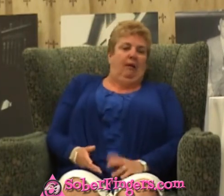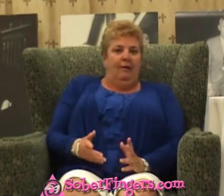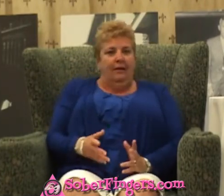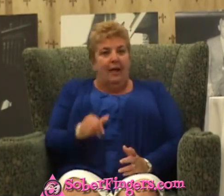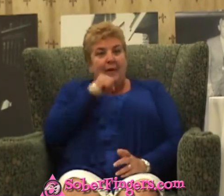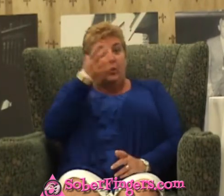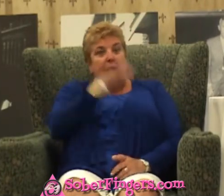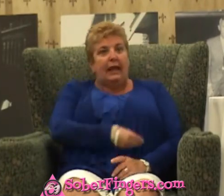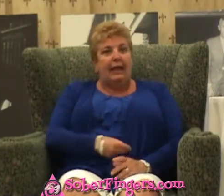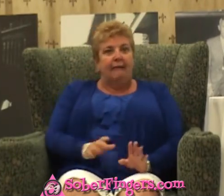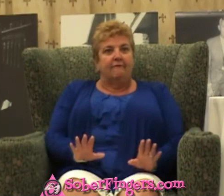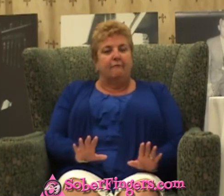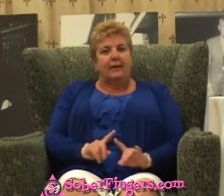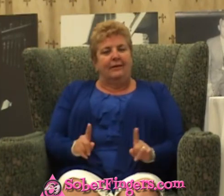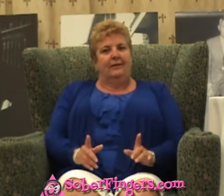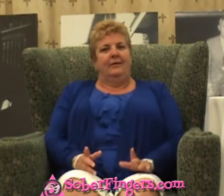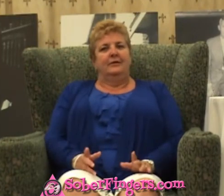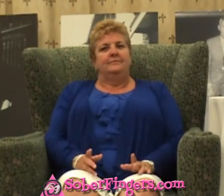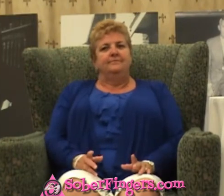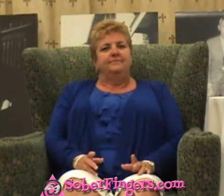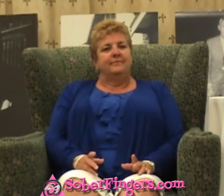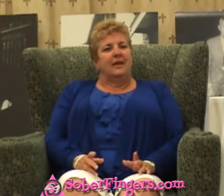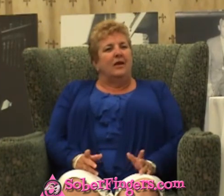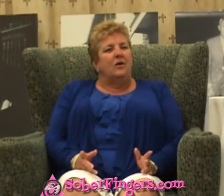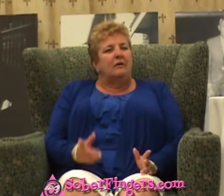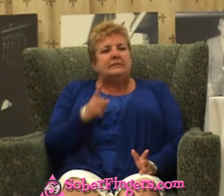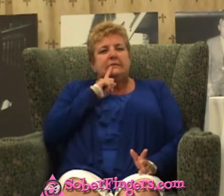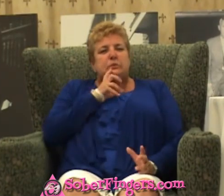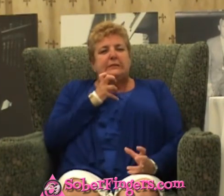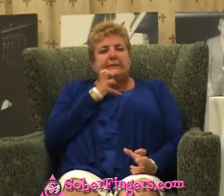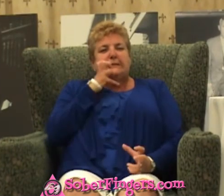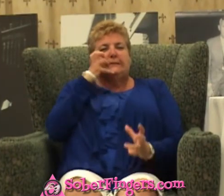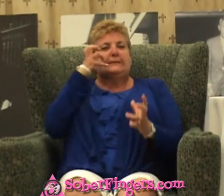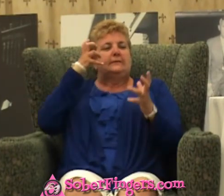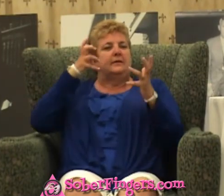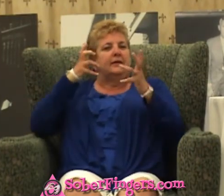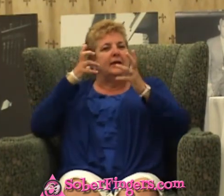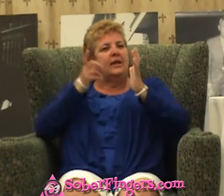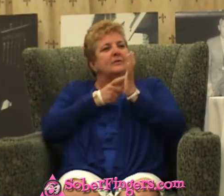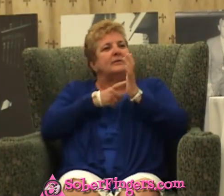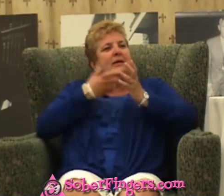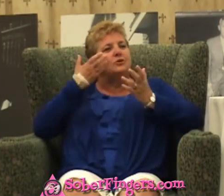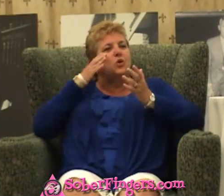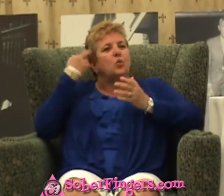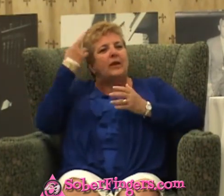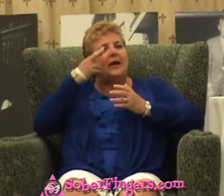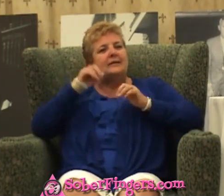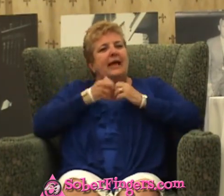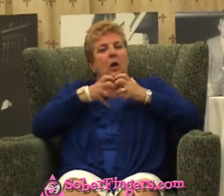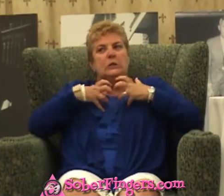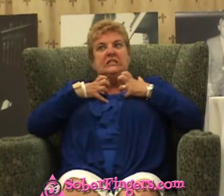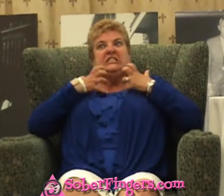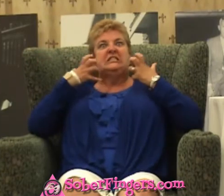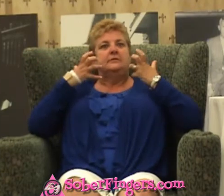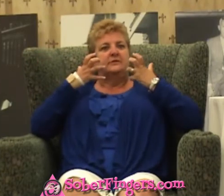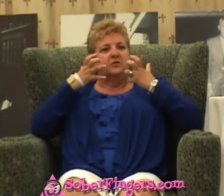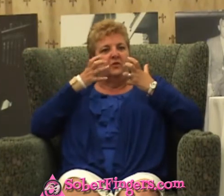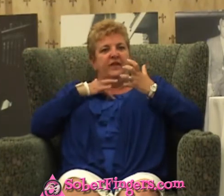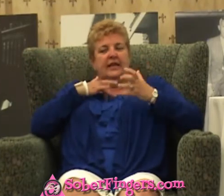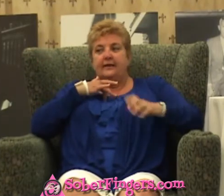like, and you know, just tight. You just don't know how tight you're getting, right? It just kind of creeps up. And I didn't know how. So anyway, I end up, you